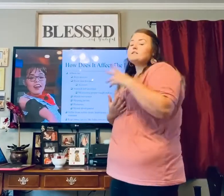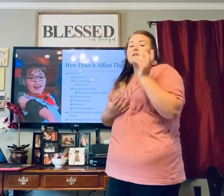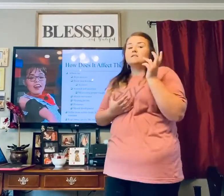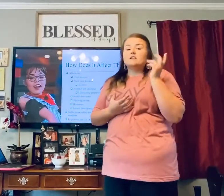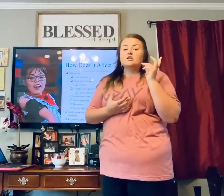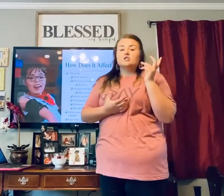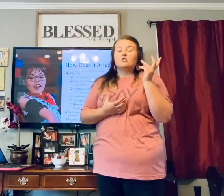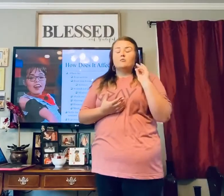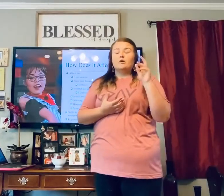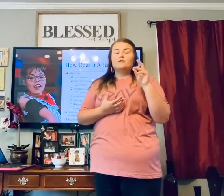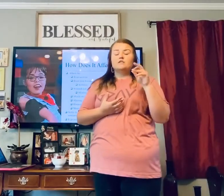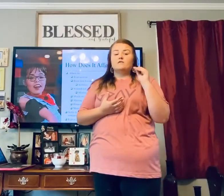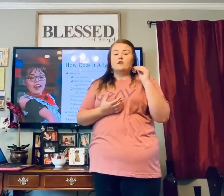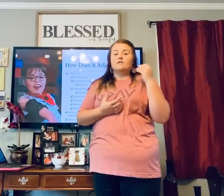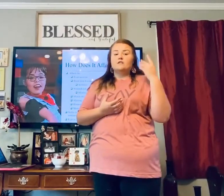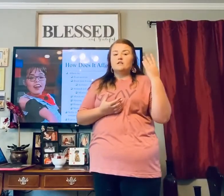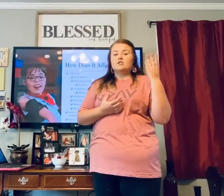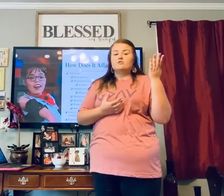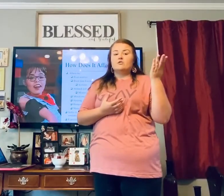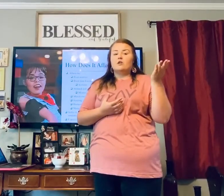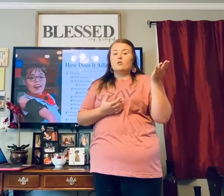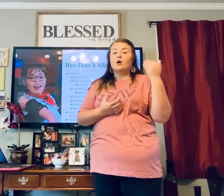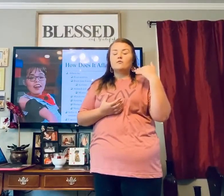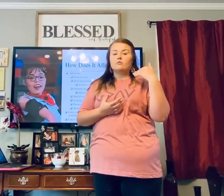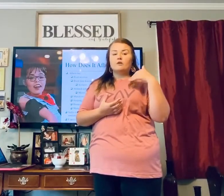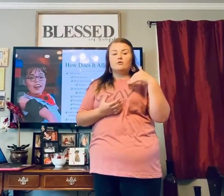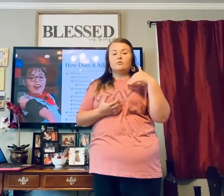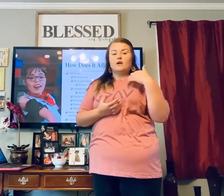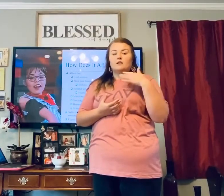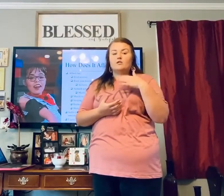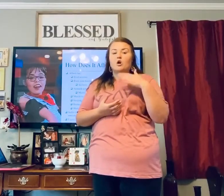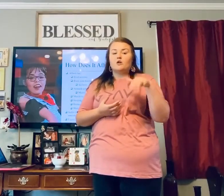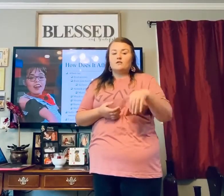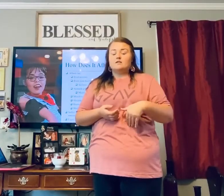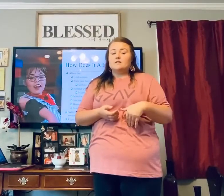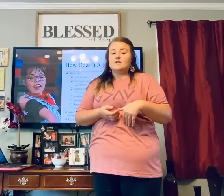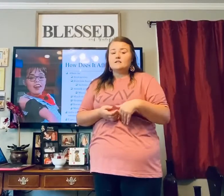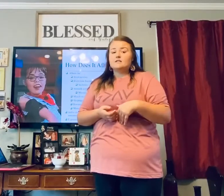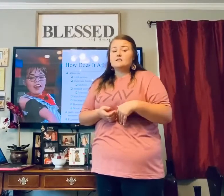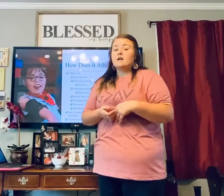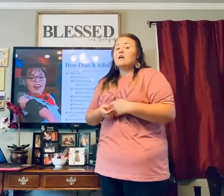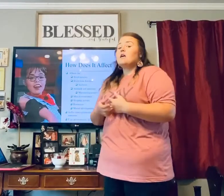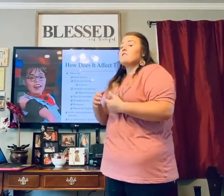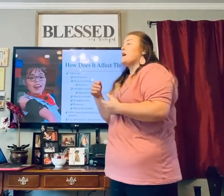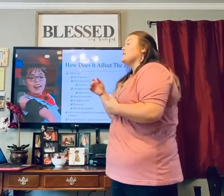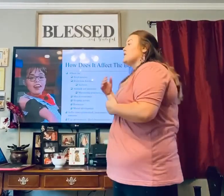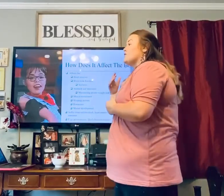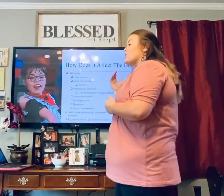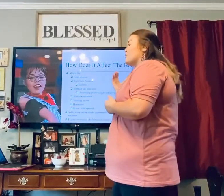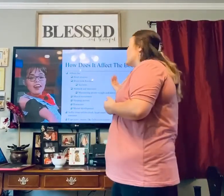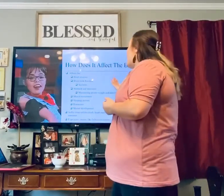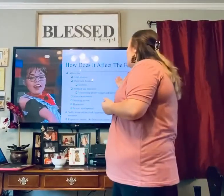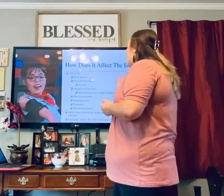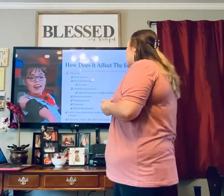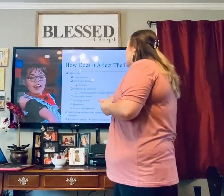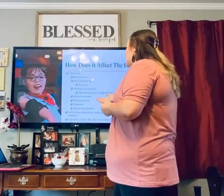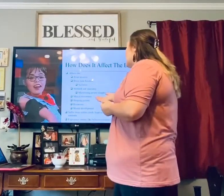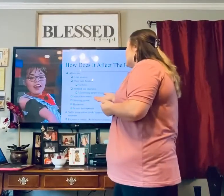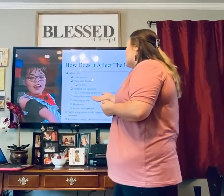these proteins are found in the tissues, a lot of them around the brain and the heart and the intestines, they suffer with